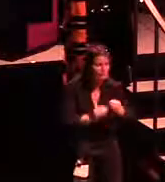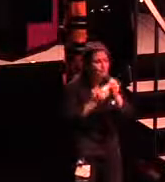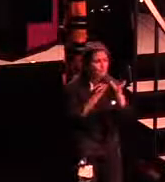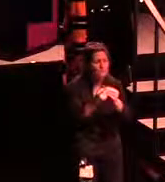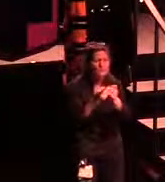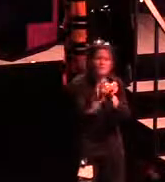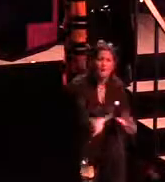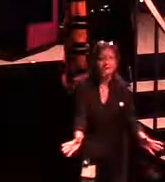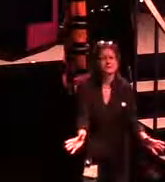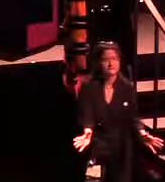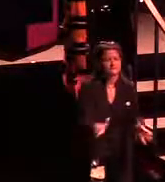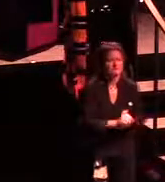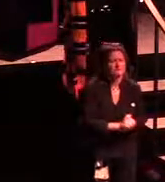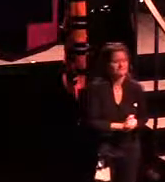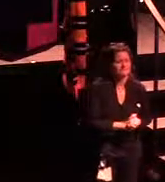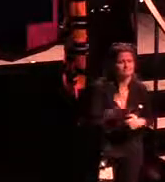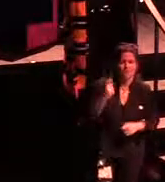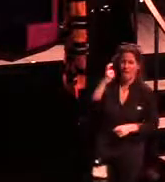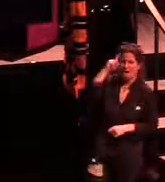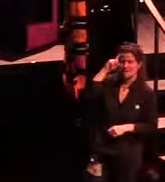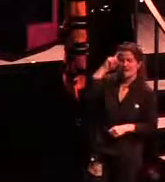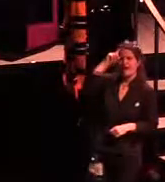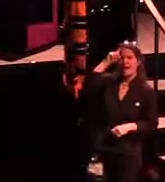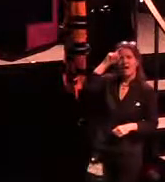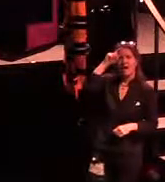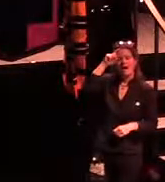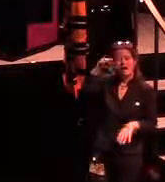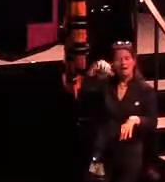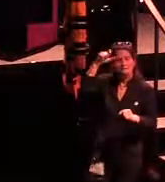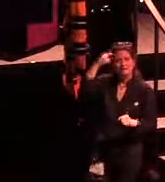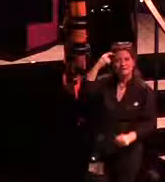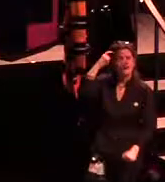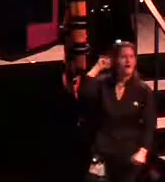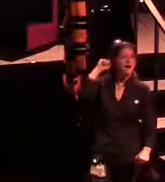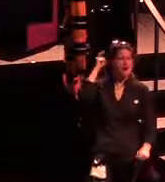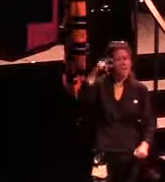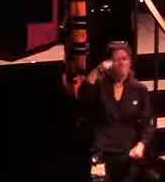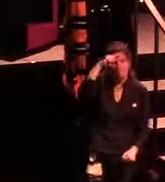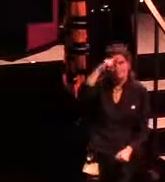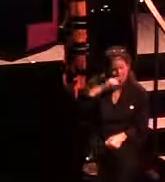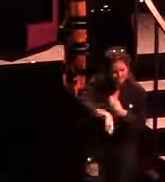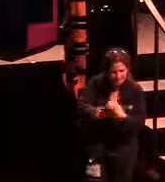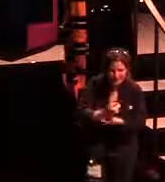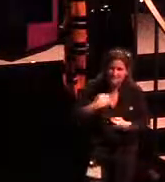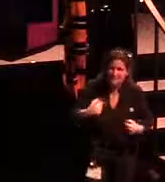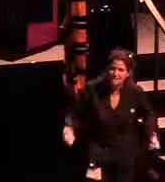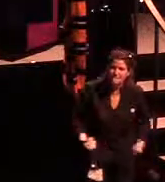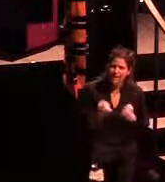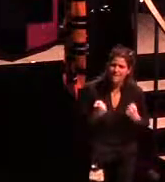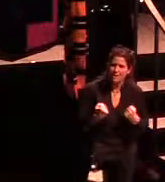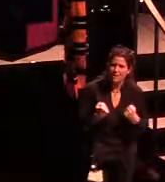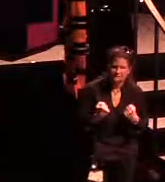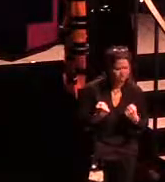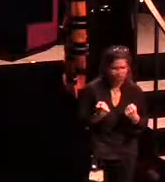idea took root and was how I came to understand that my tics were my power and not my problem. Biscuit.